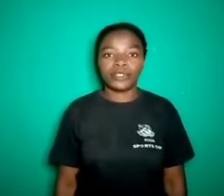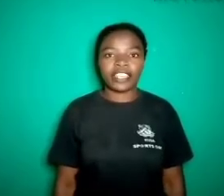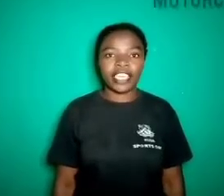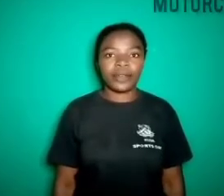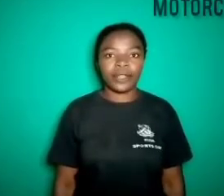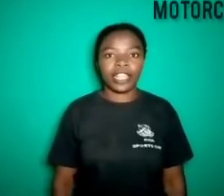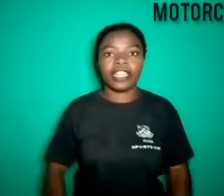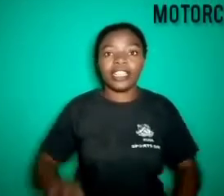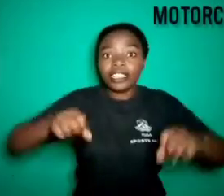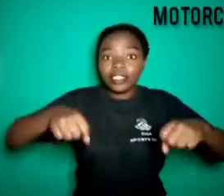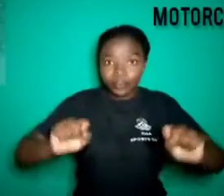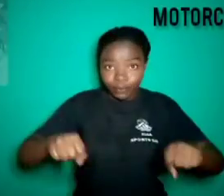Motorcycle.